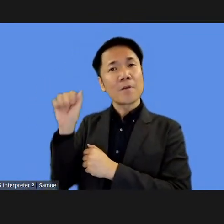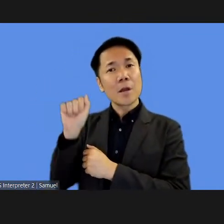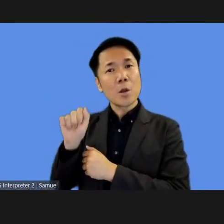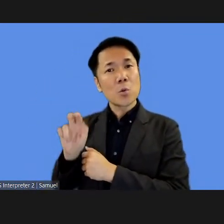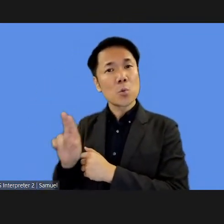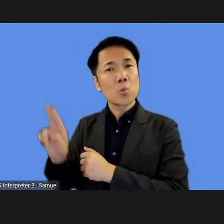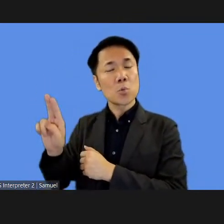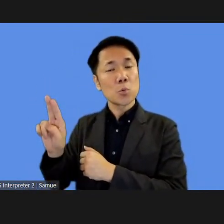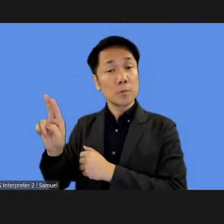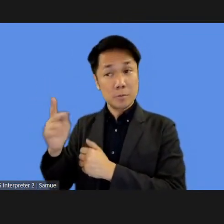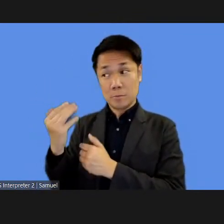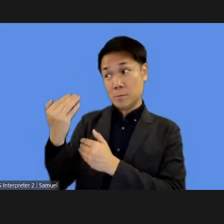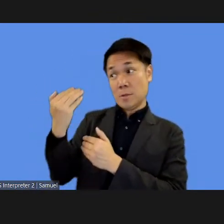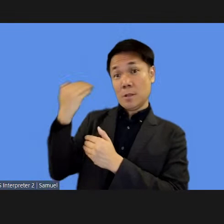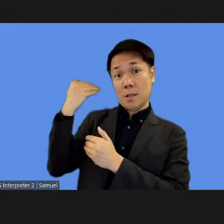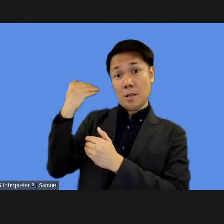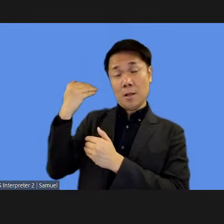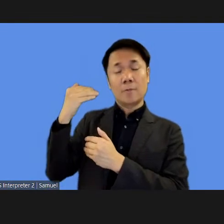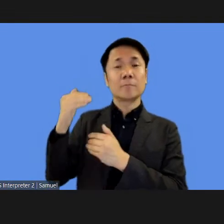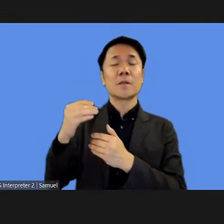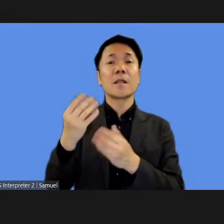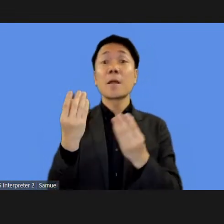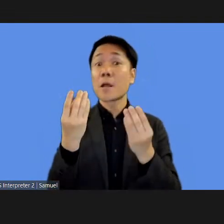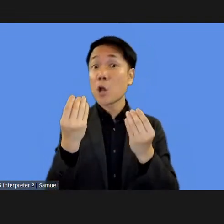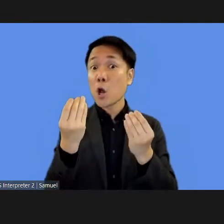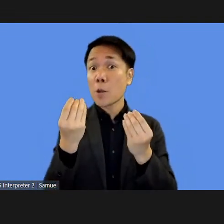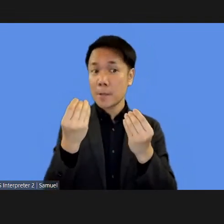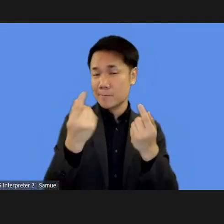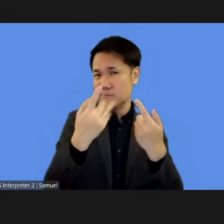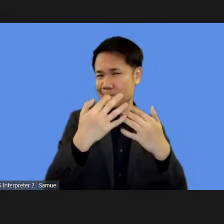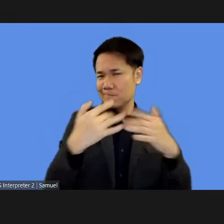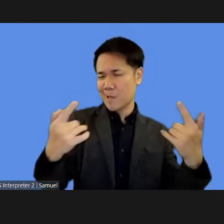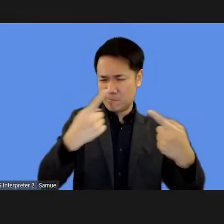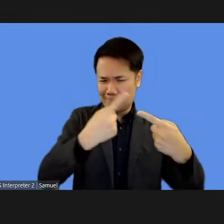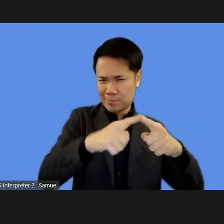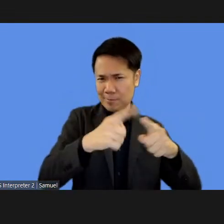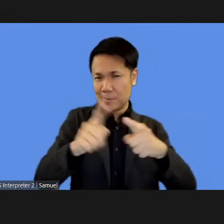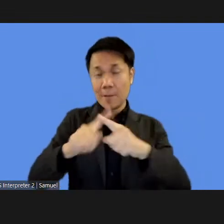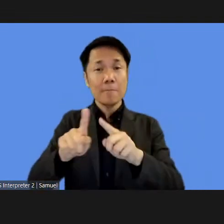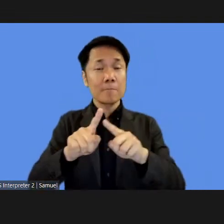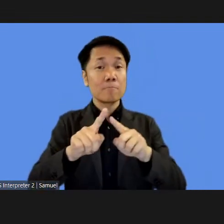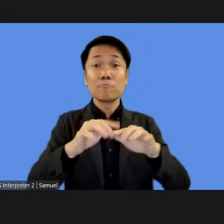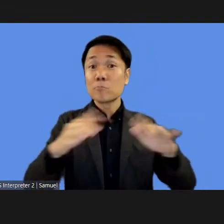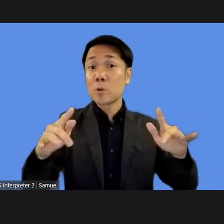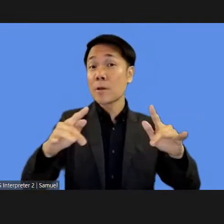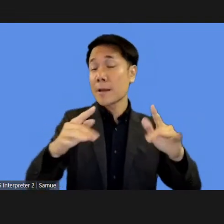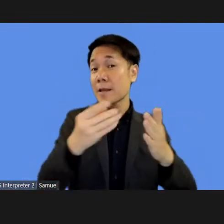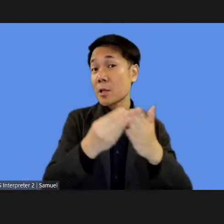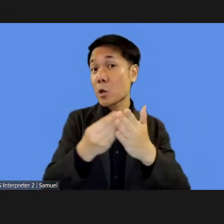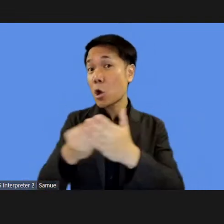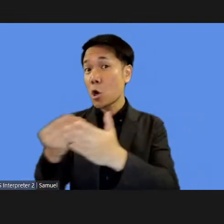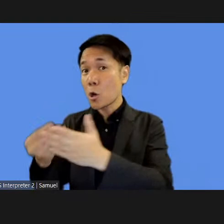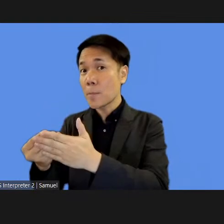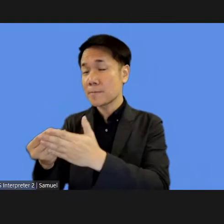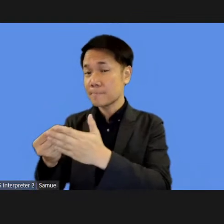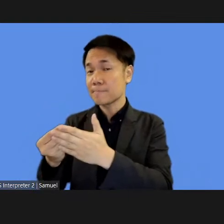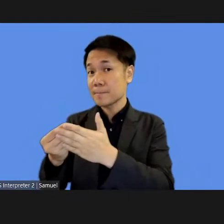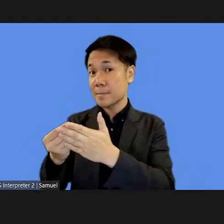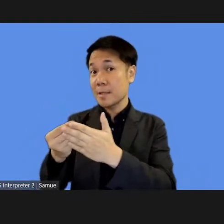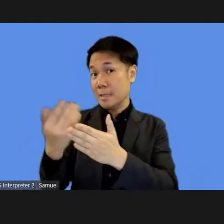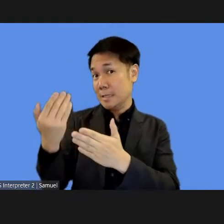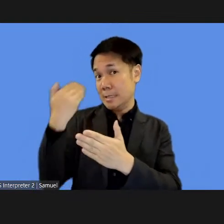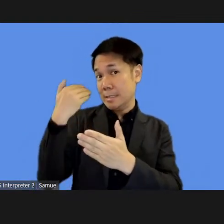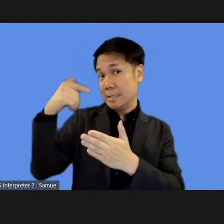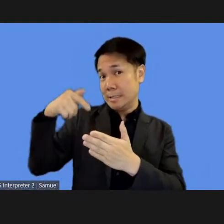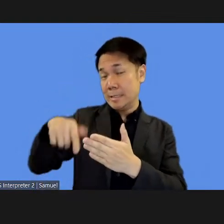on Industrialization and Economic Diversification, which took place a couple of months ago here in Niamey,